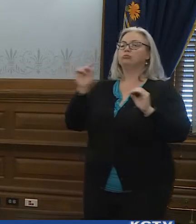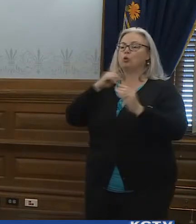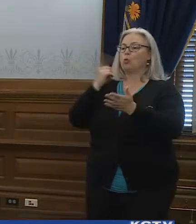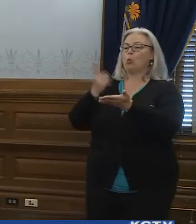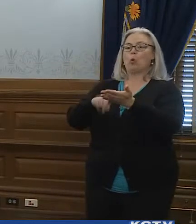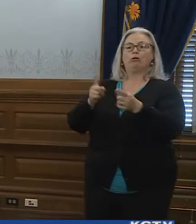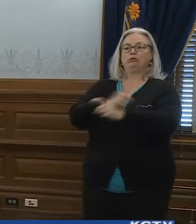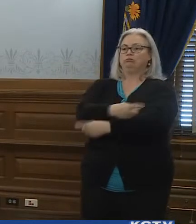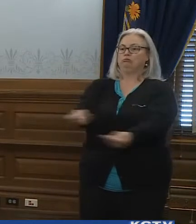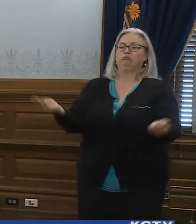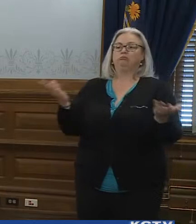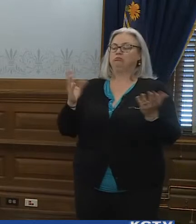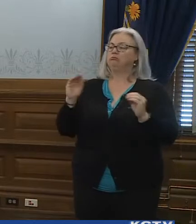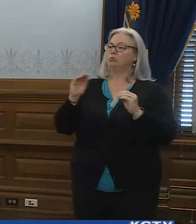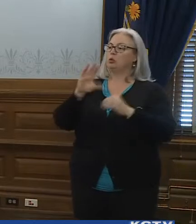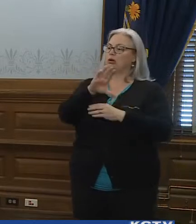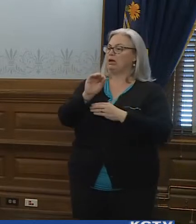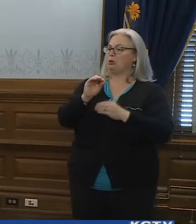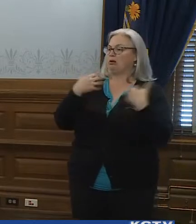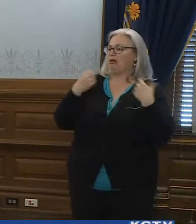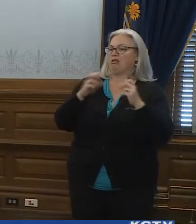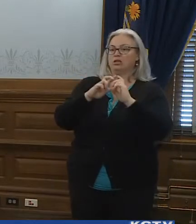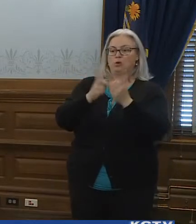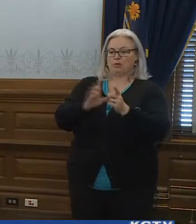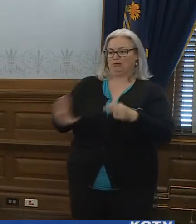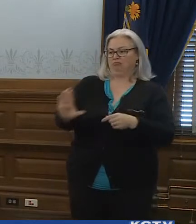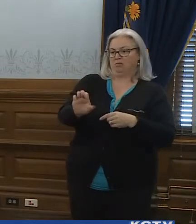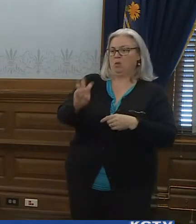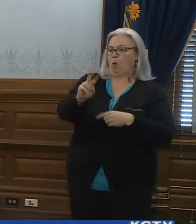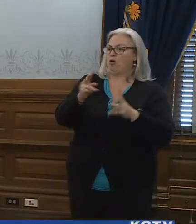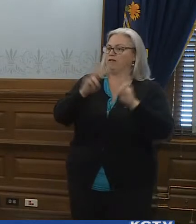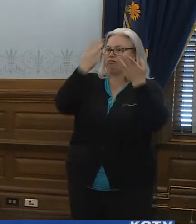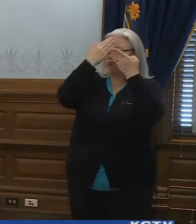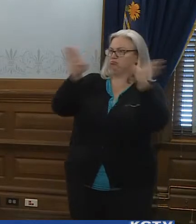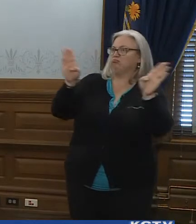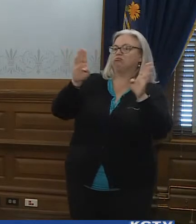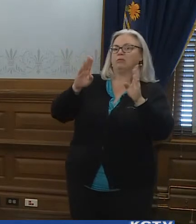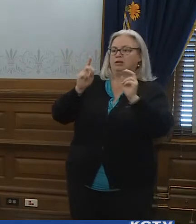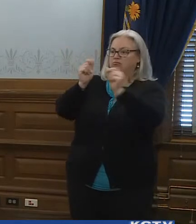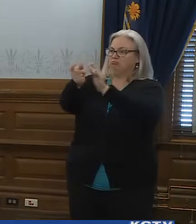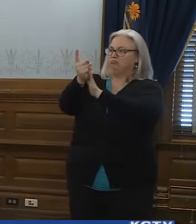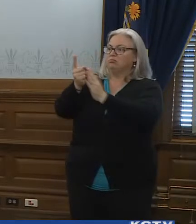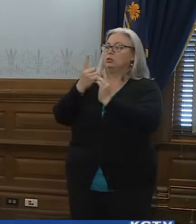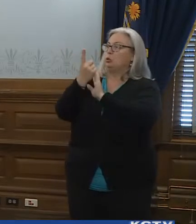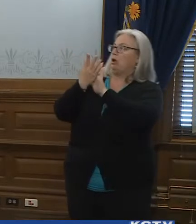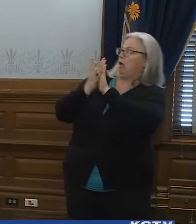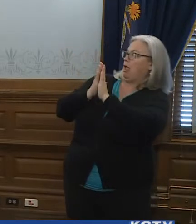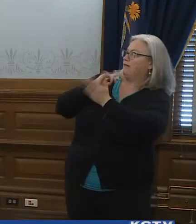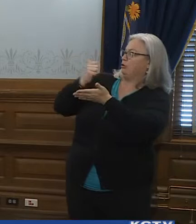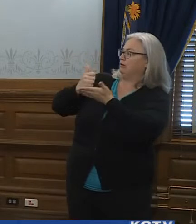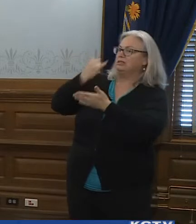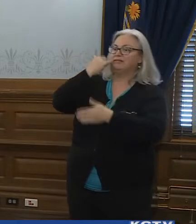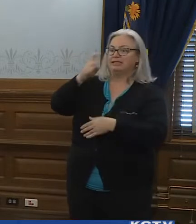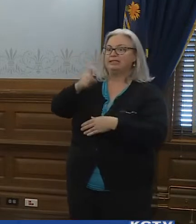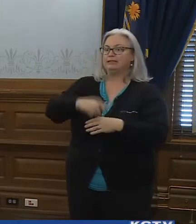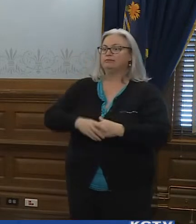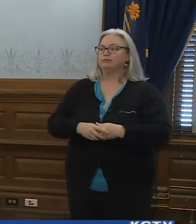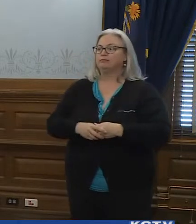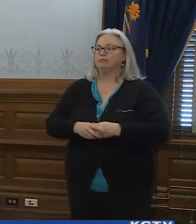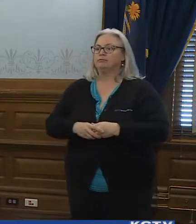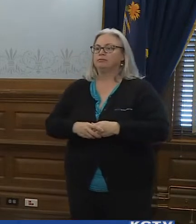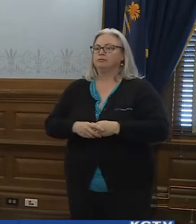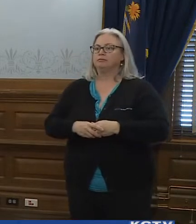Everything, the county health departments have been very receptive. They've been quick to ask for assistance when they need it.